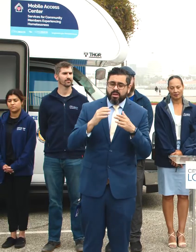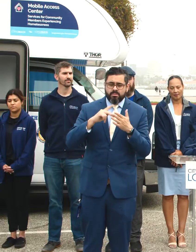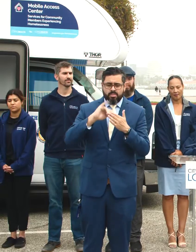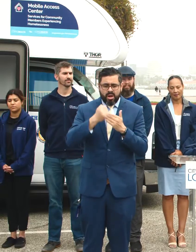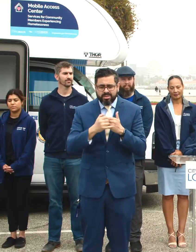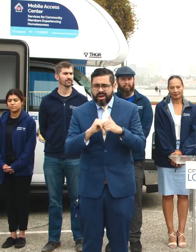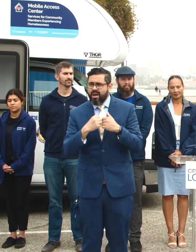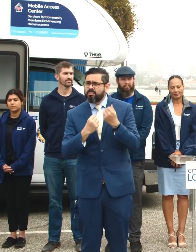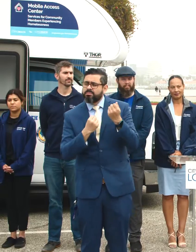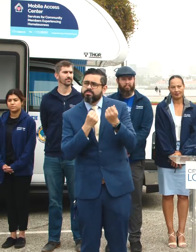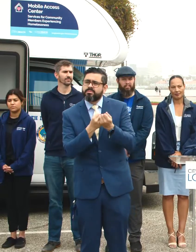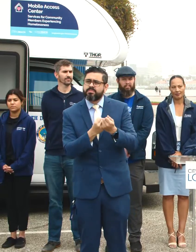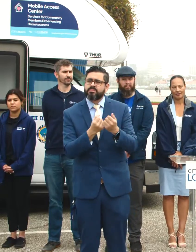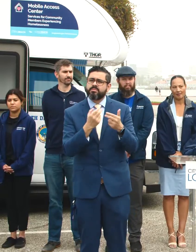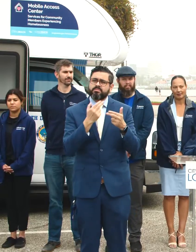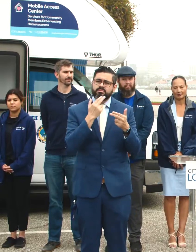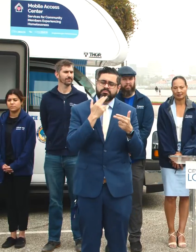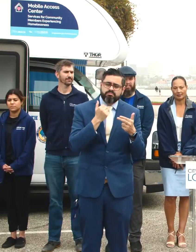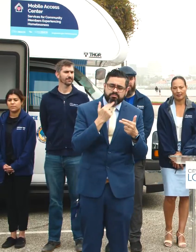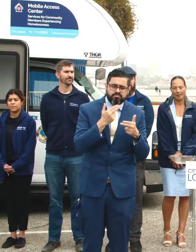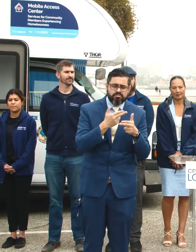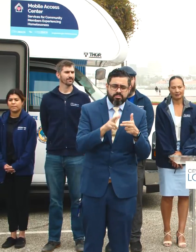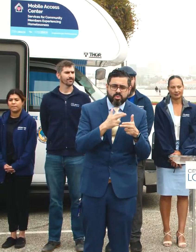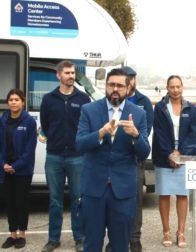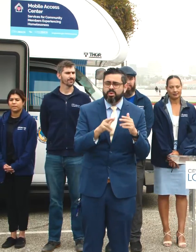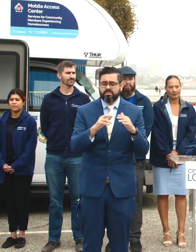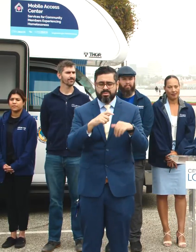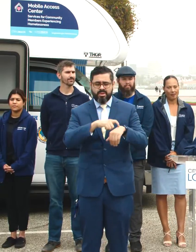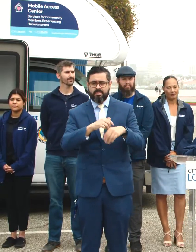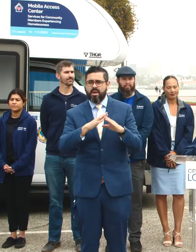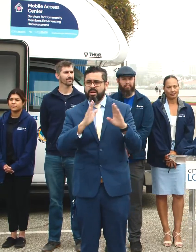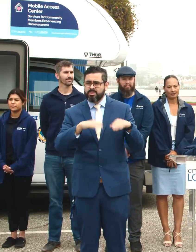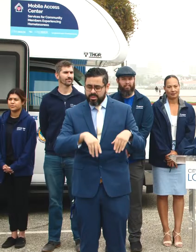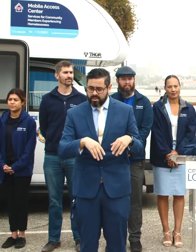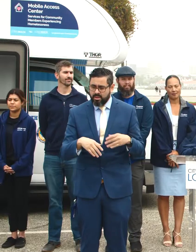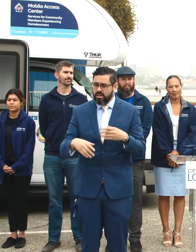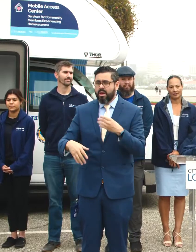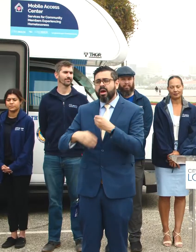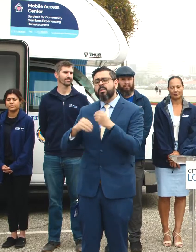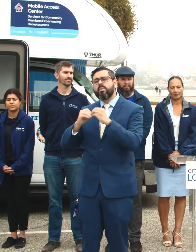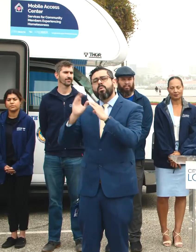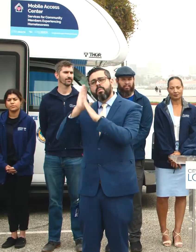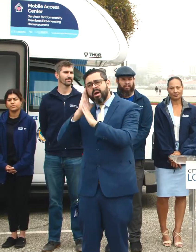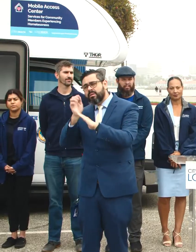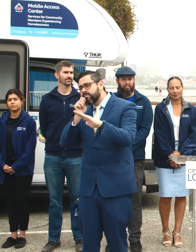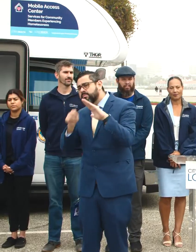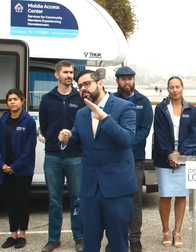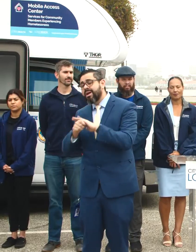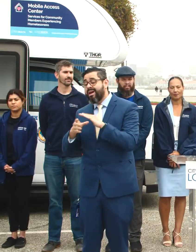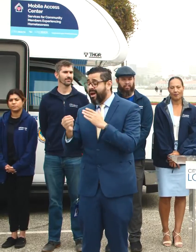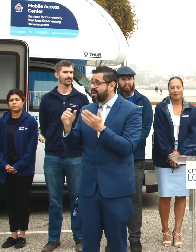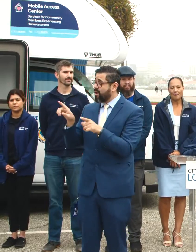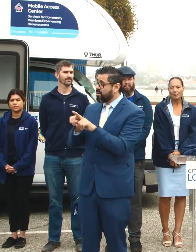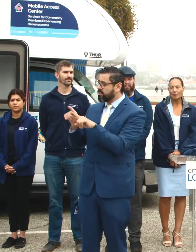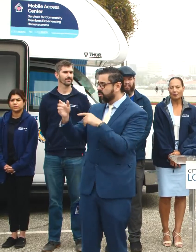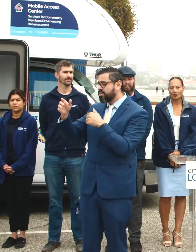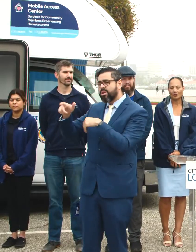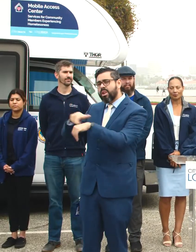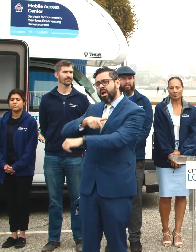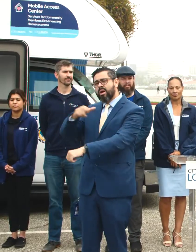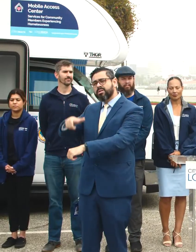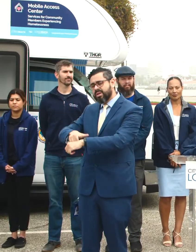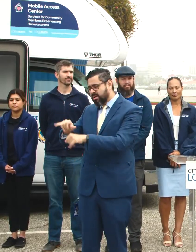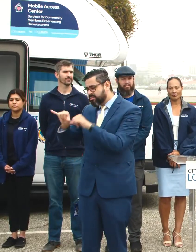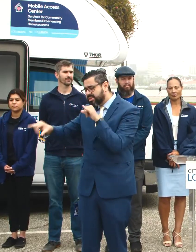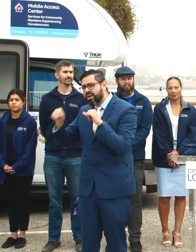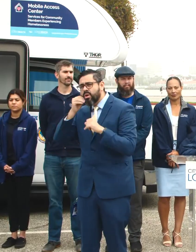permanent supportive housing in our city. We know that more beds, more interim housing, and more affordable housing are all needed. But we